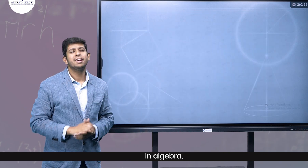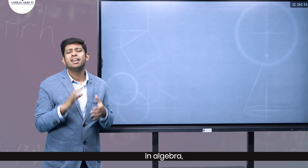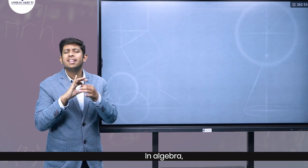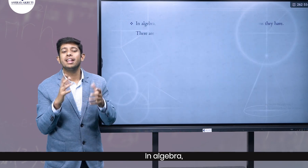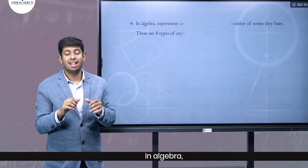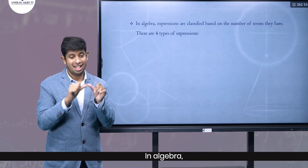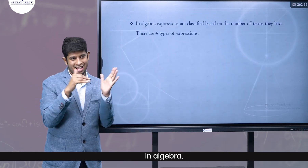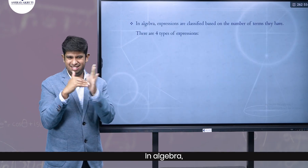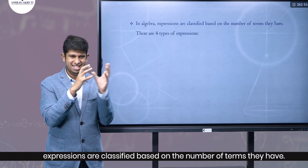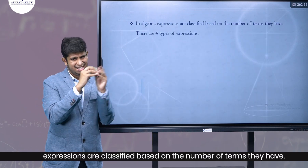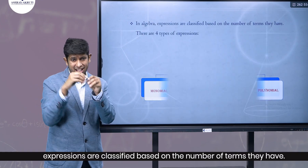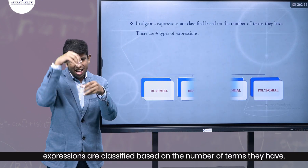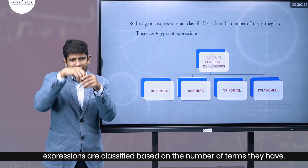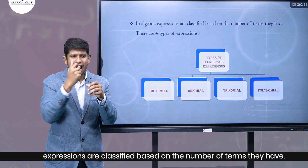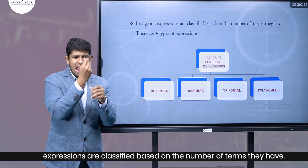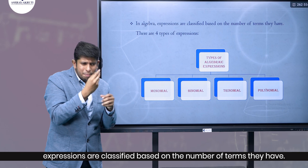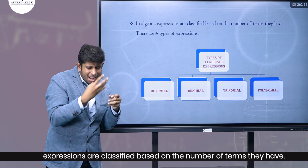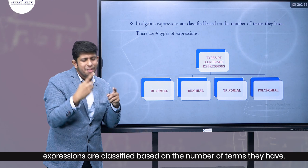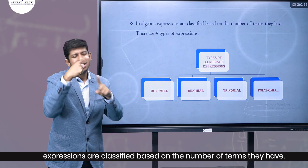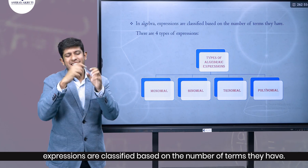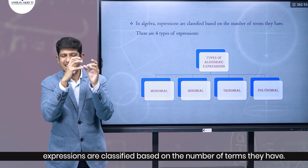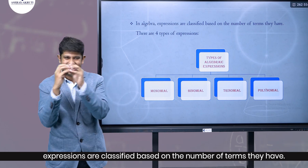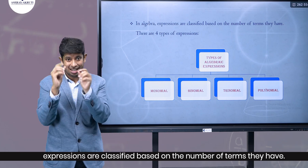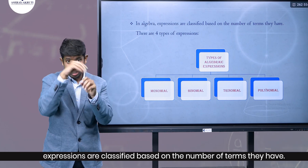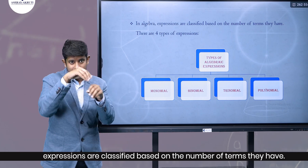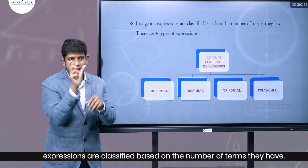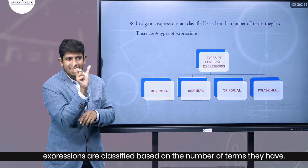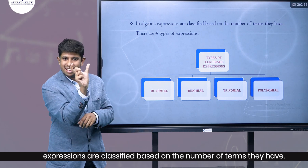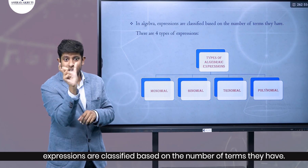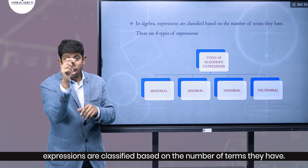In algebra, expressions are classified based on the number of terms they have.